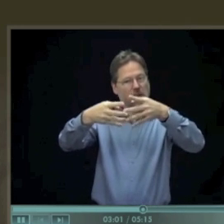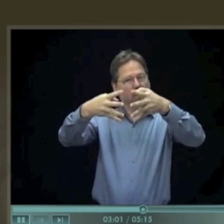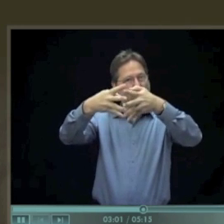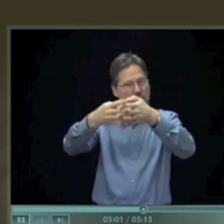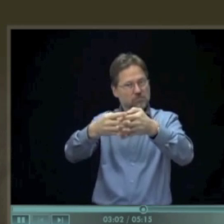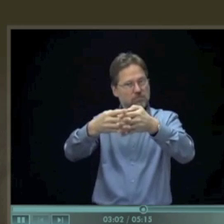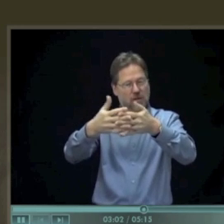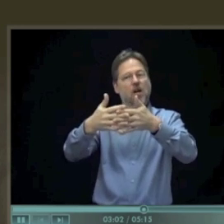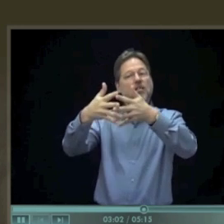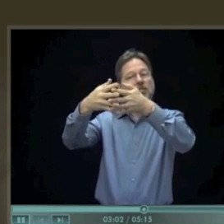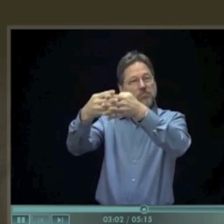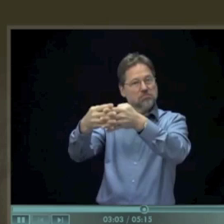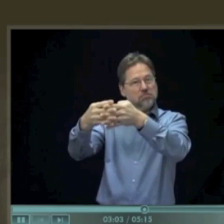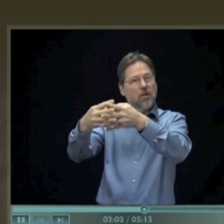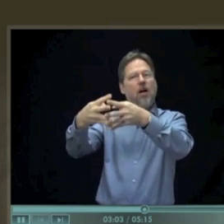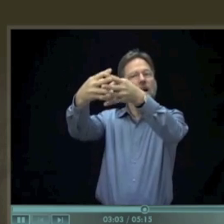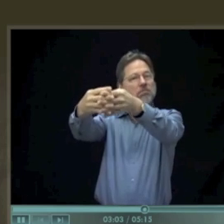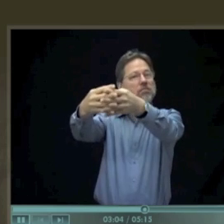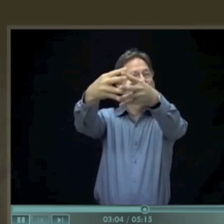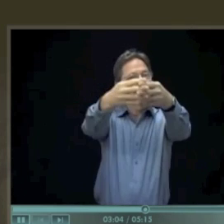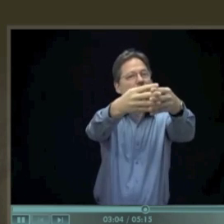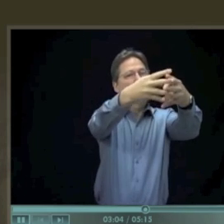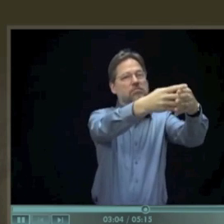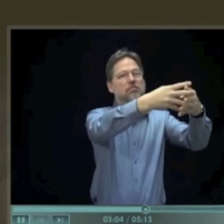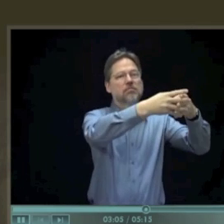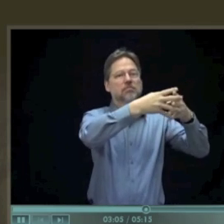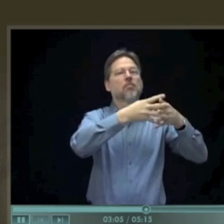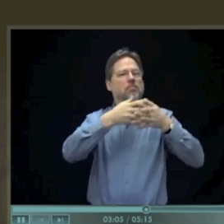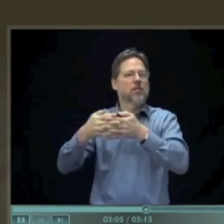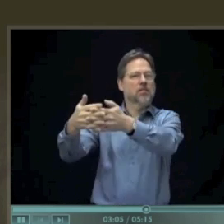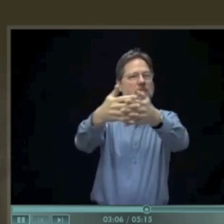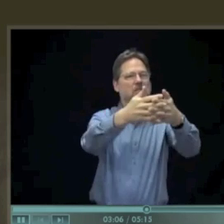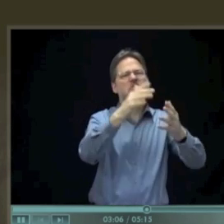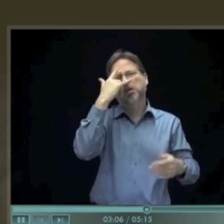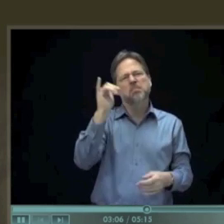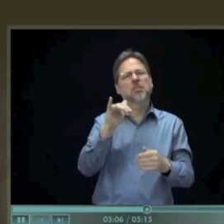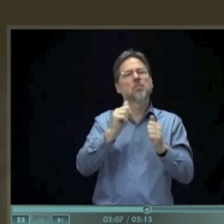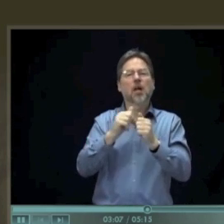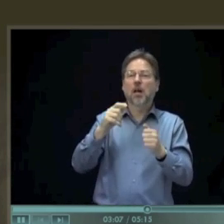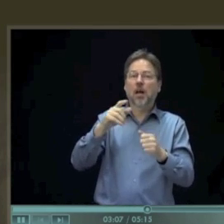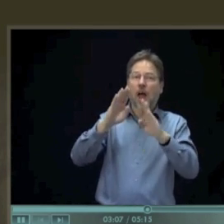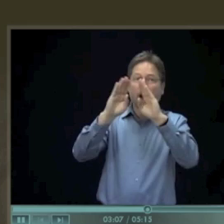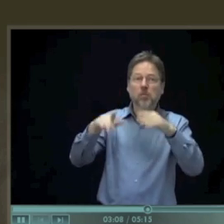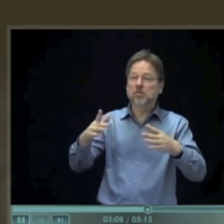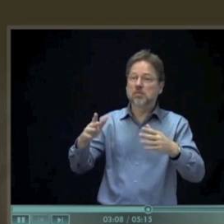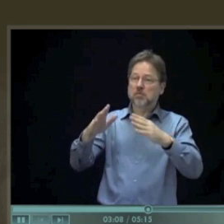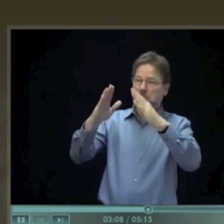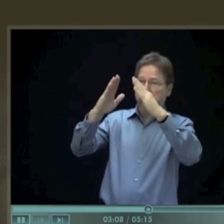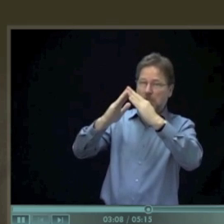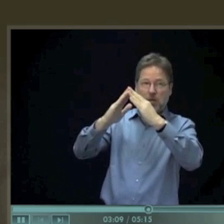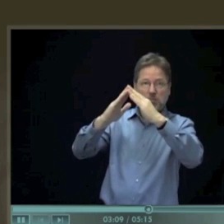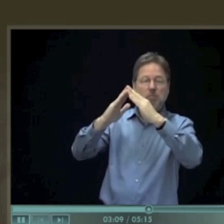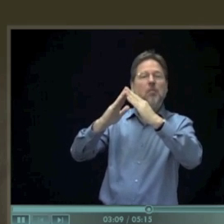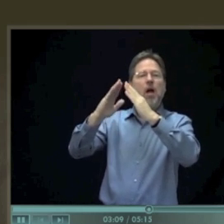wood logs, one on top of another, and those intertwined